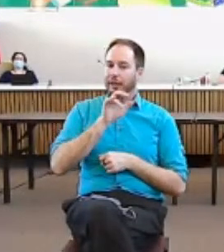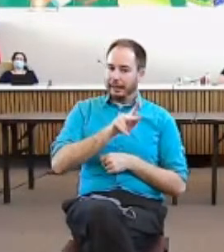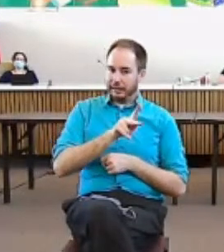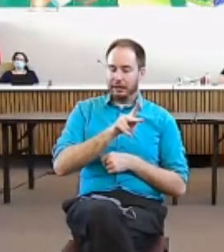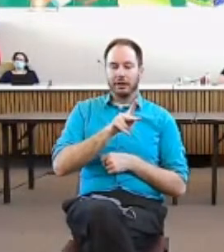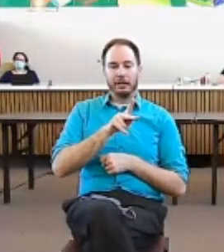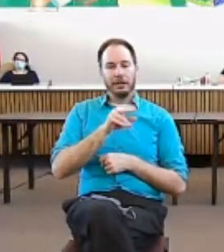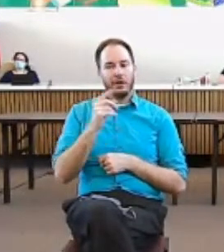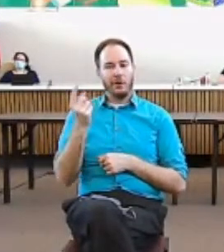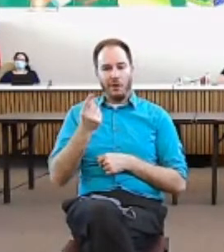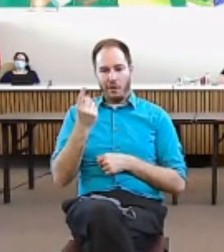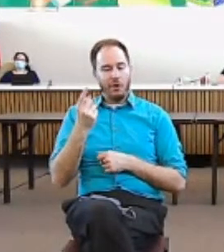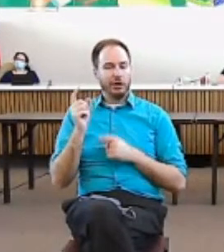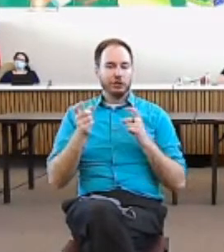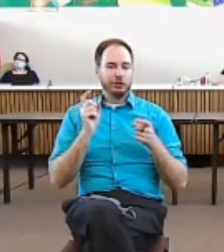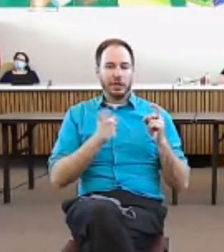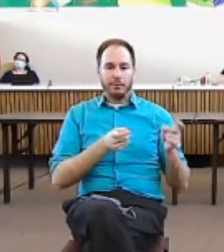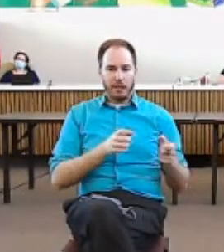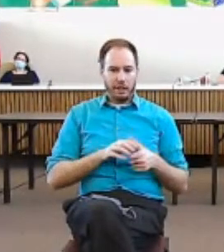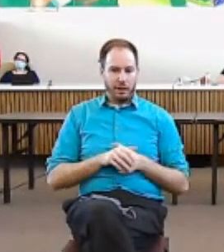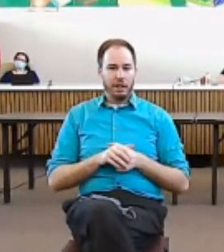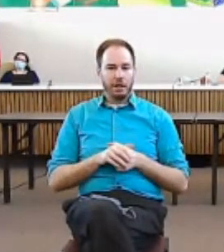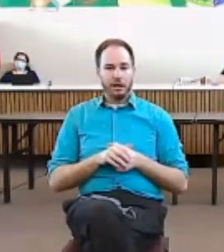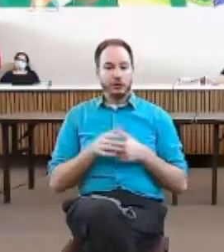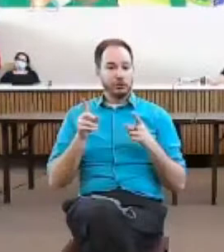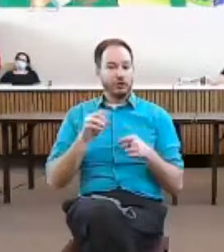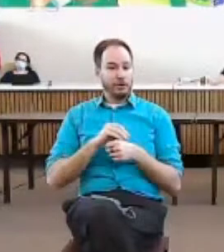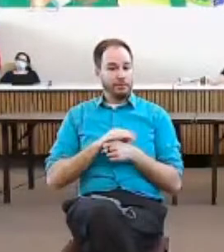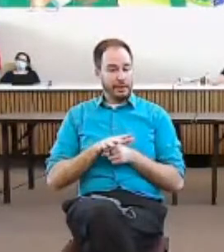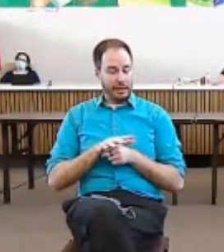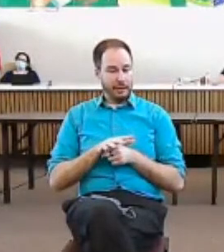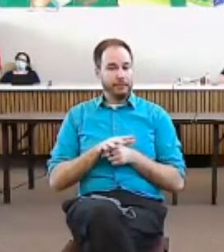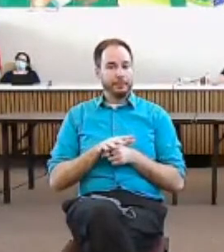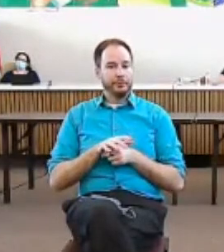and always charitable. With pandemic,